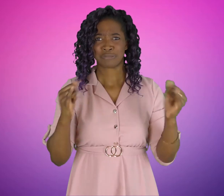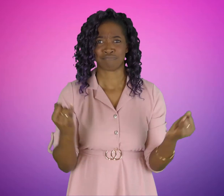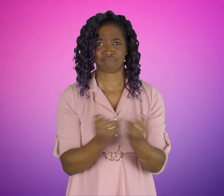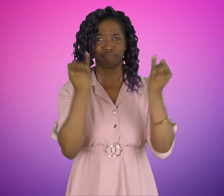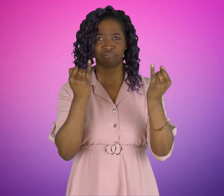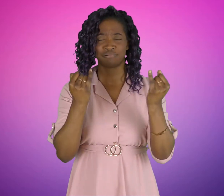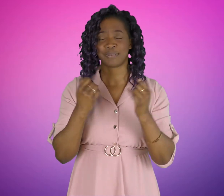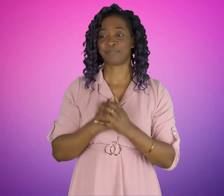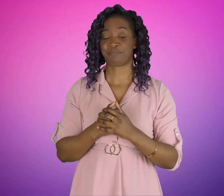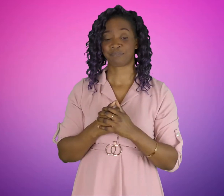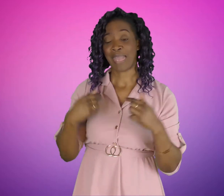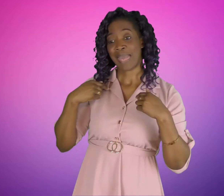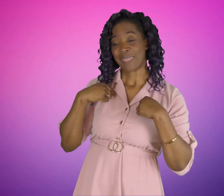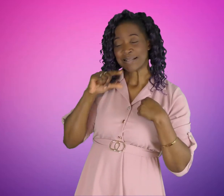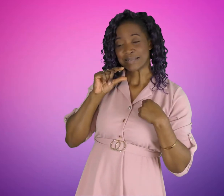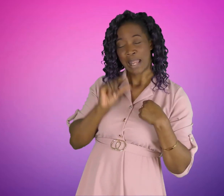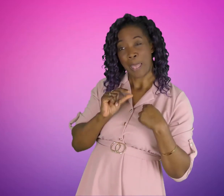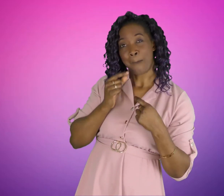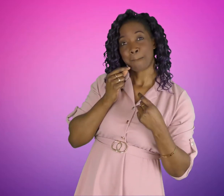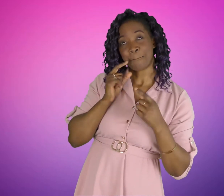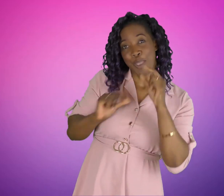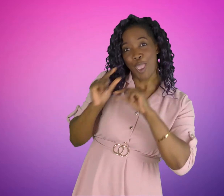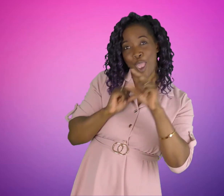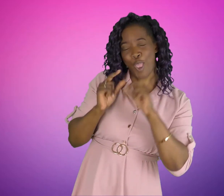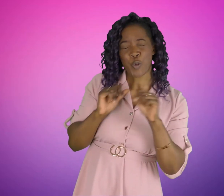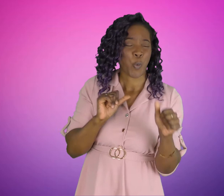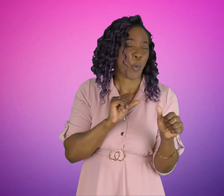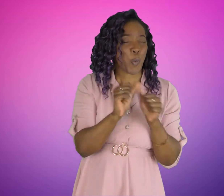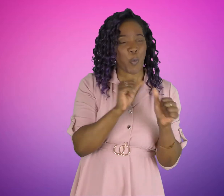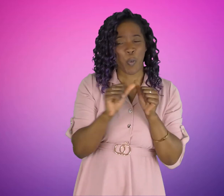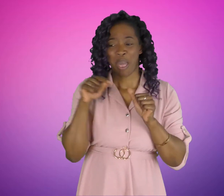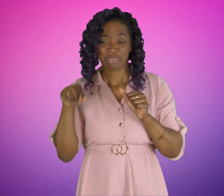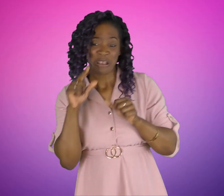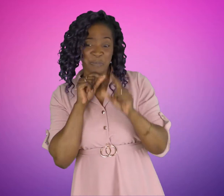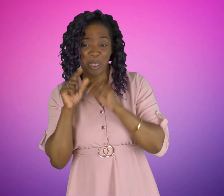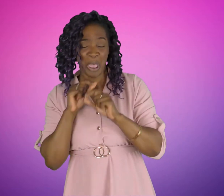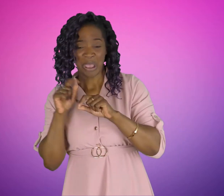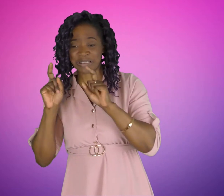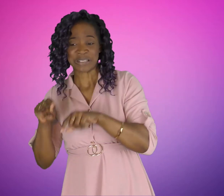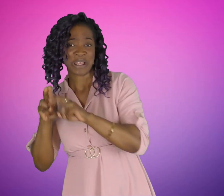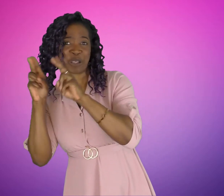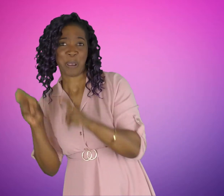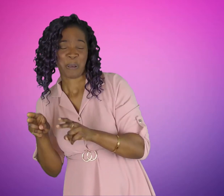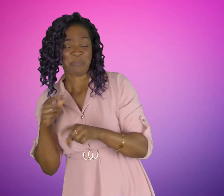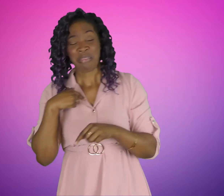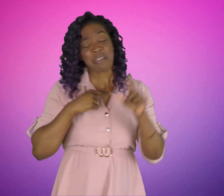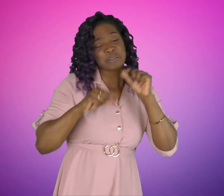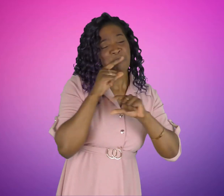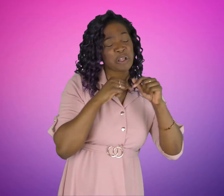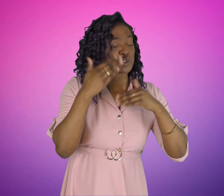Now this little bird is the cream of the crop, and this little bird doesn't go out a lot, and this little bird doesn't know when to